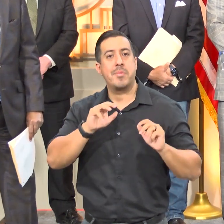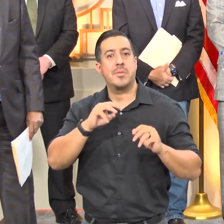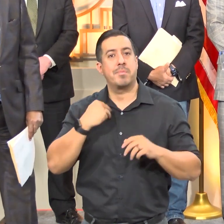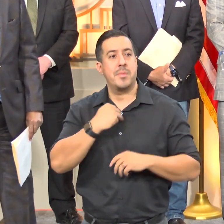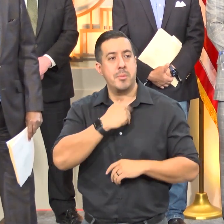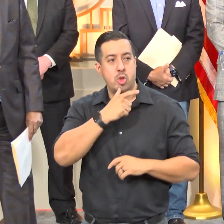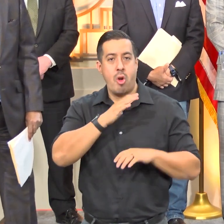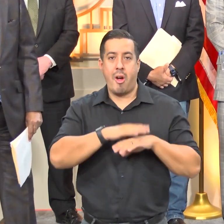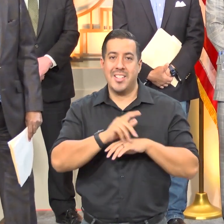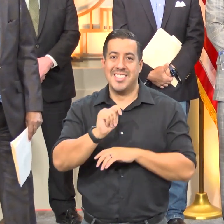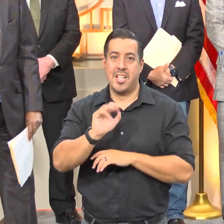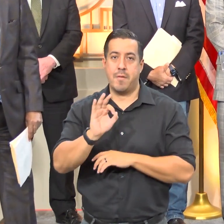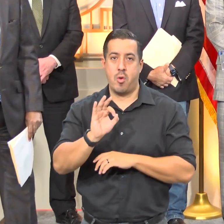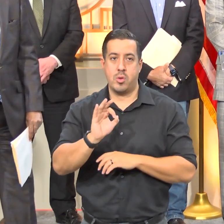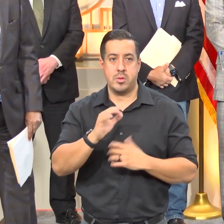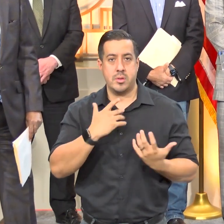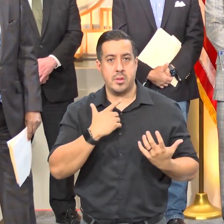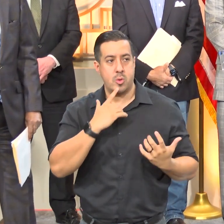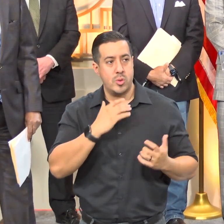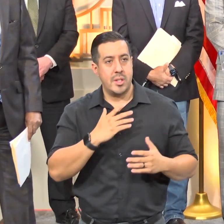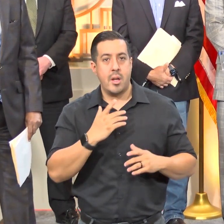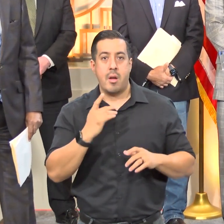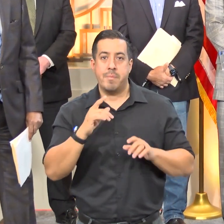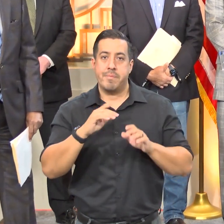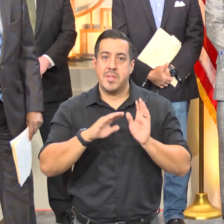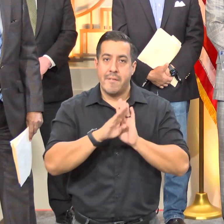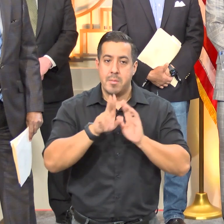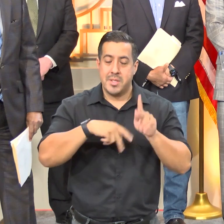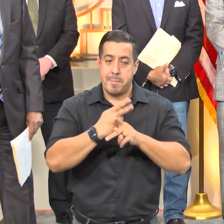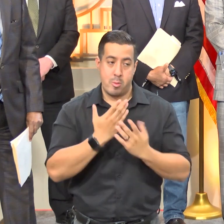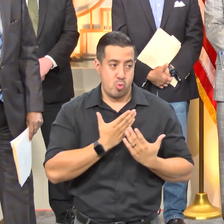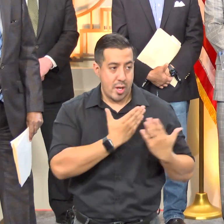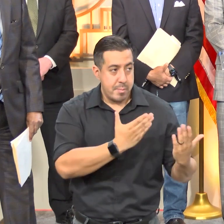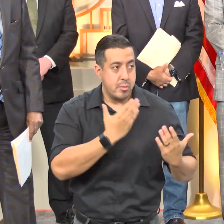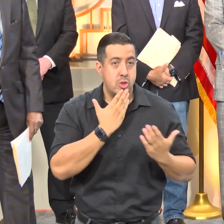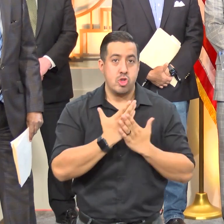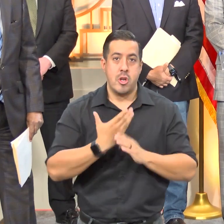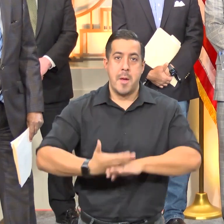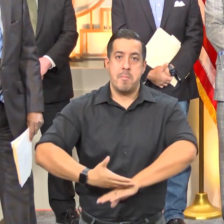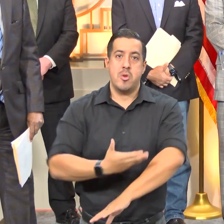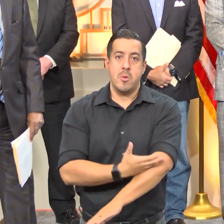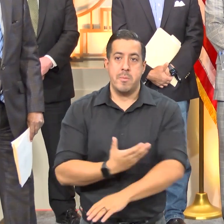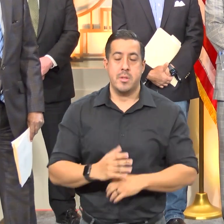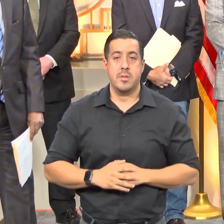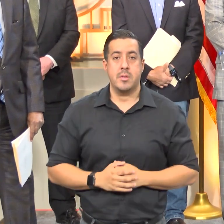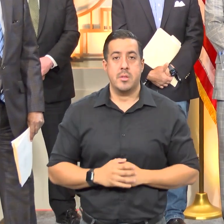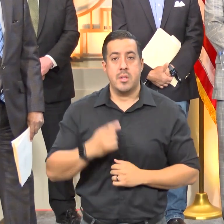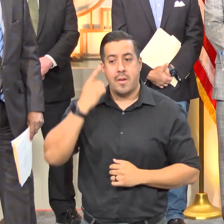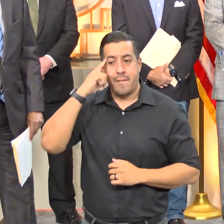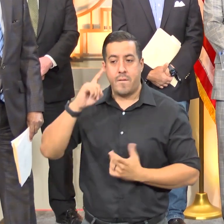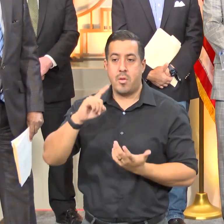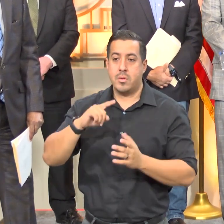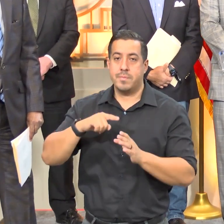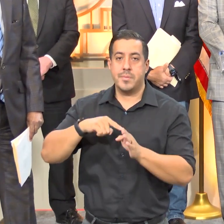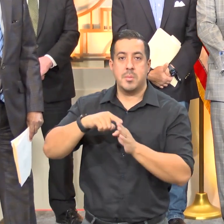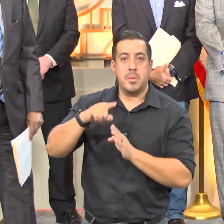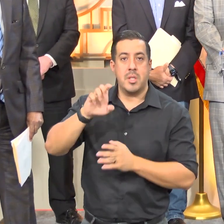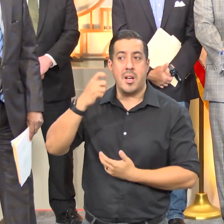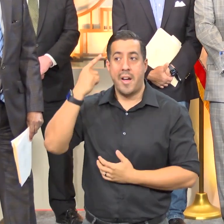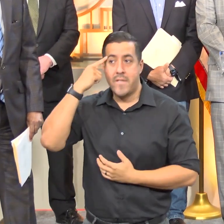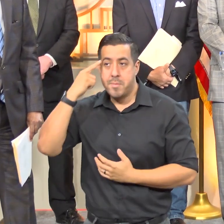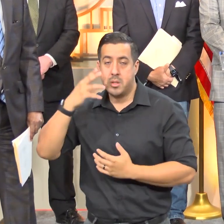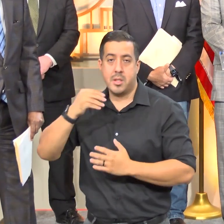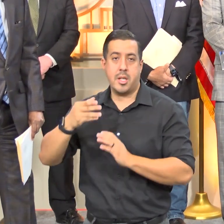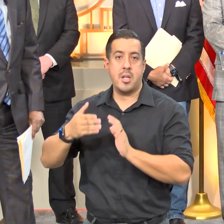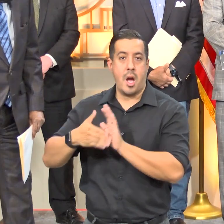Force to develop recommendations for meaningful improvements to special events governance and